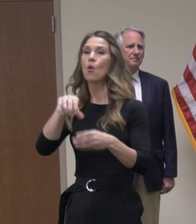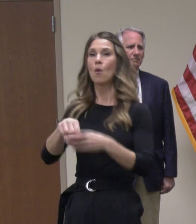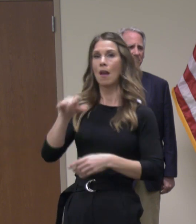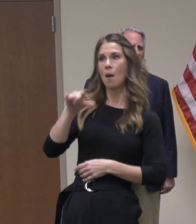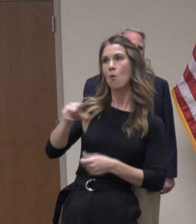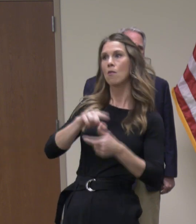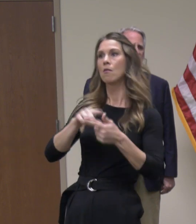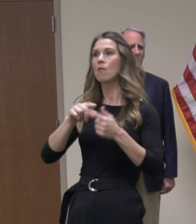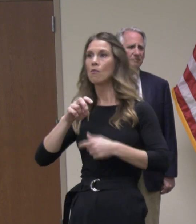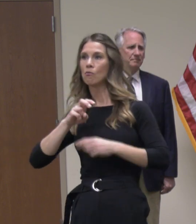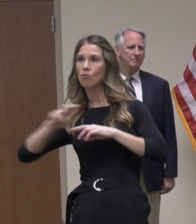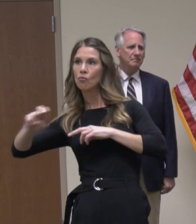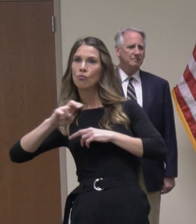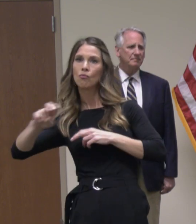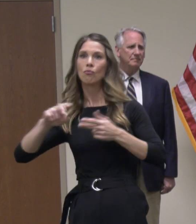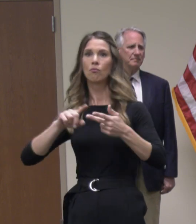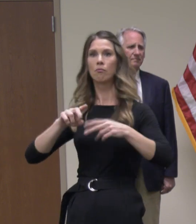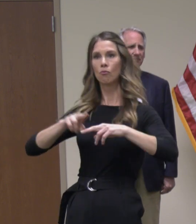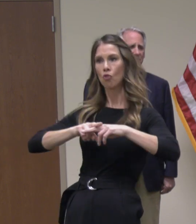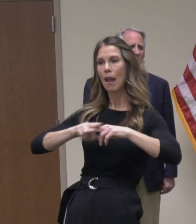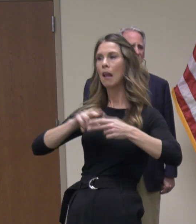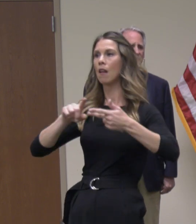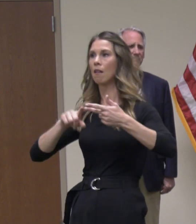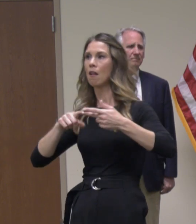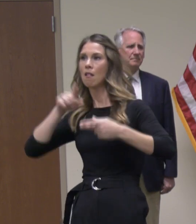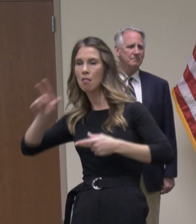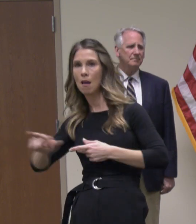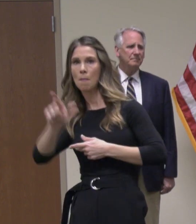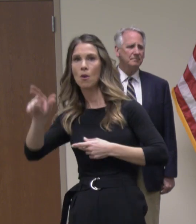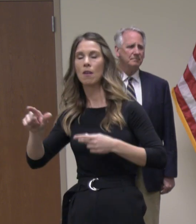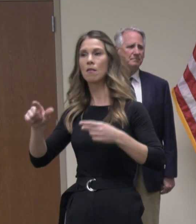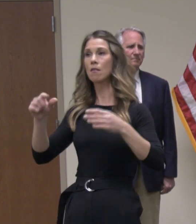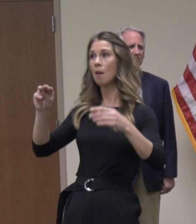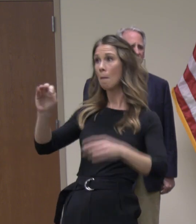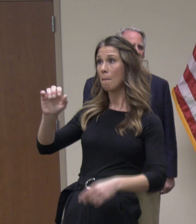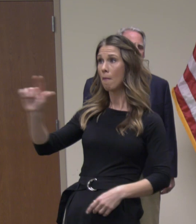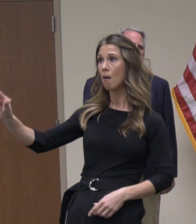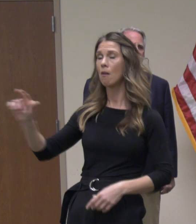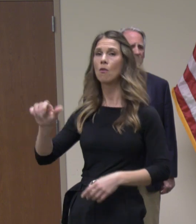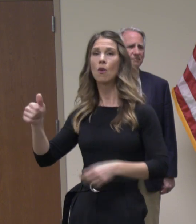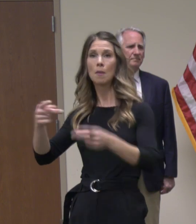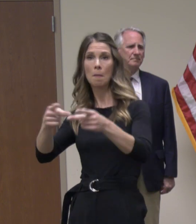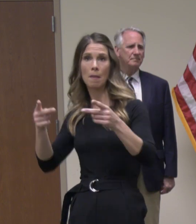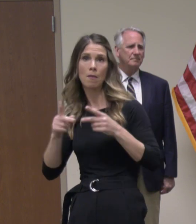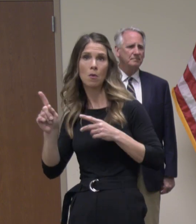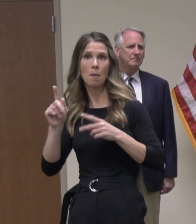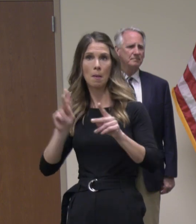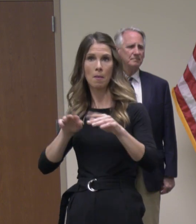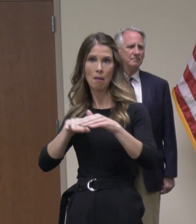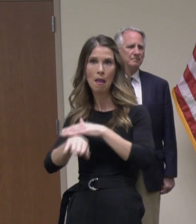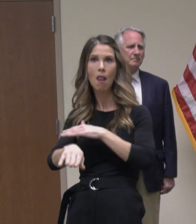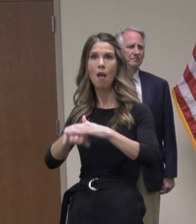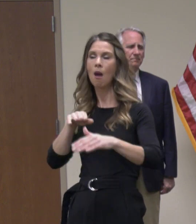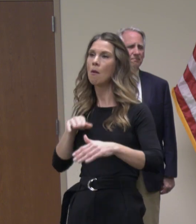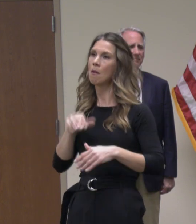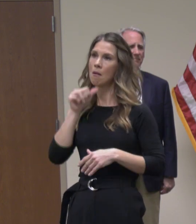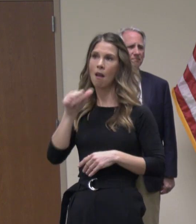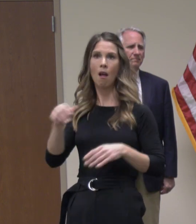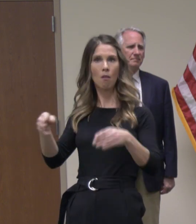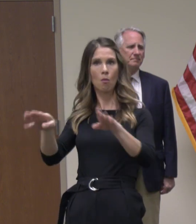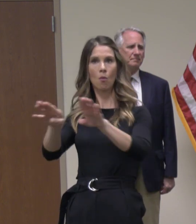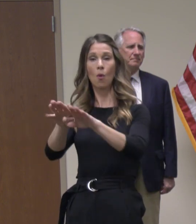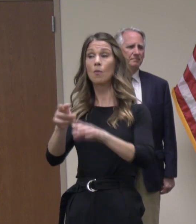stations, medical facilities, libraries, shopping mall, and spaces where people may be in transit. Office